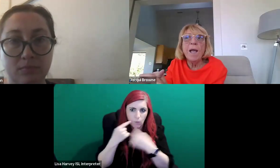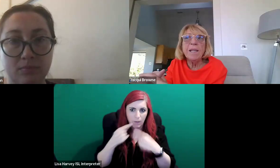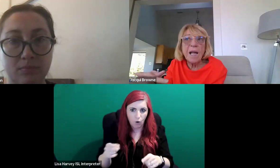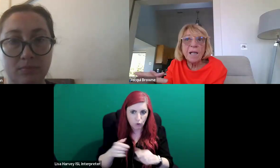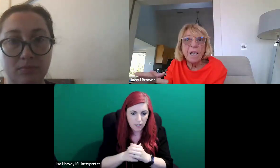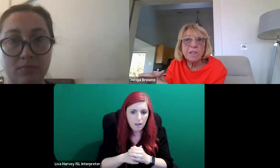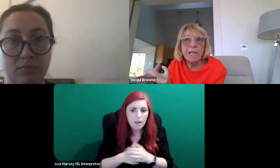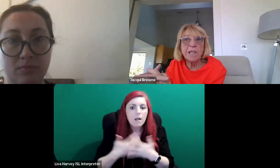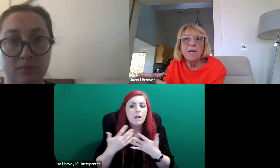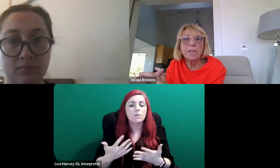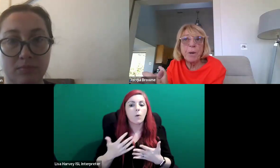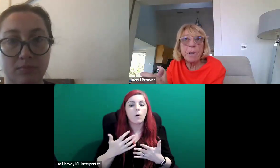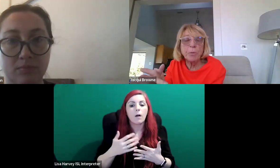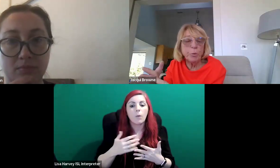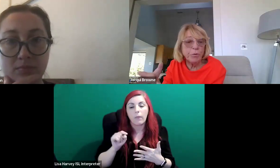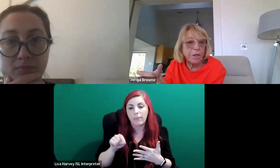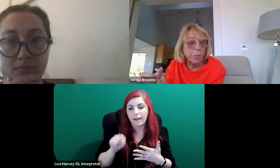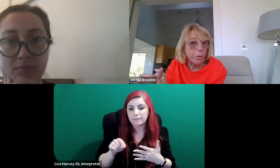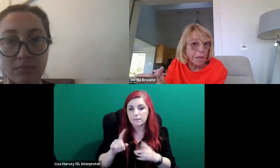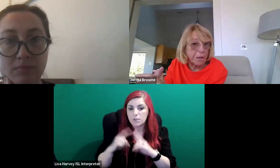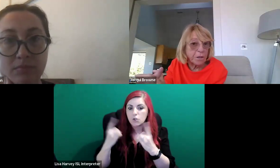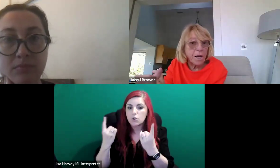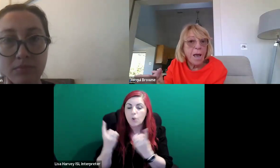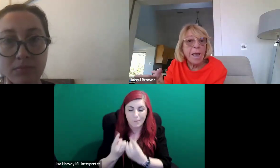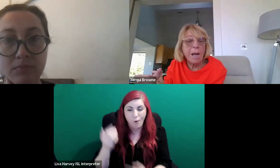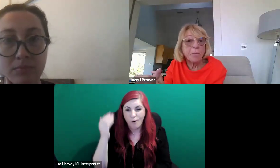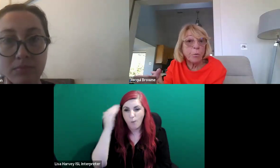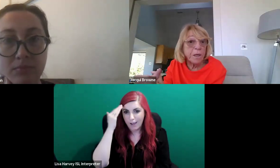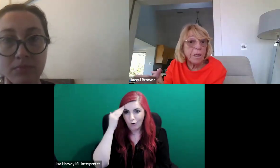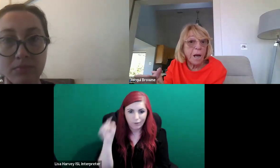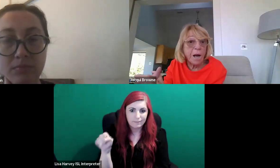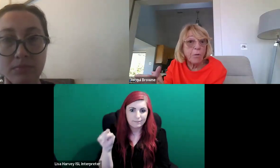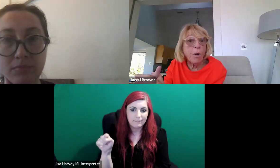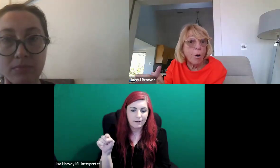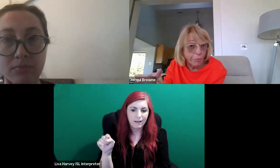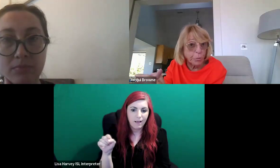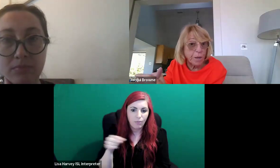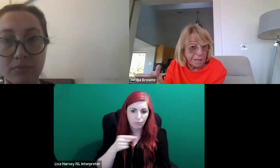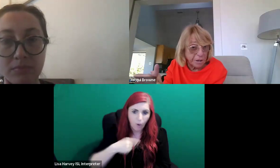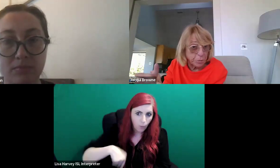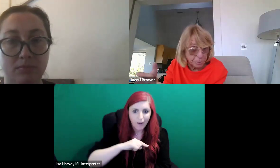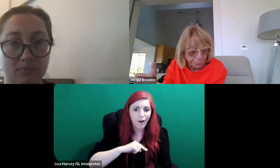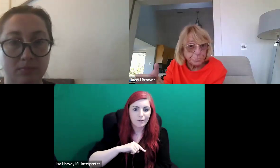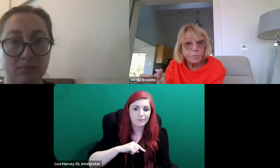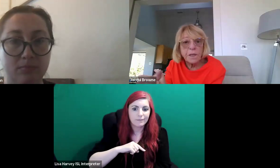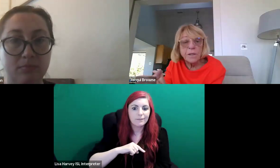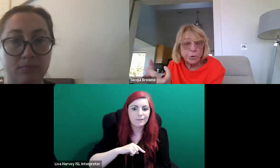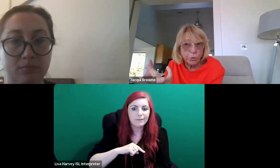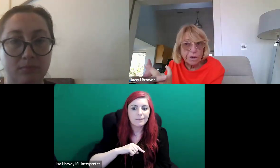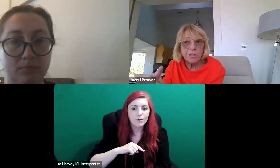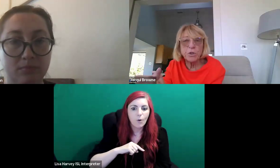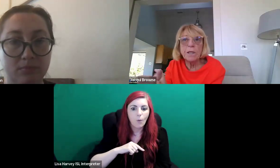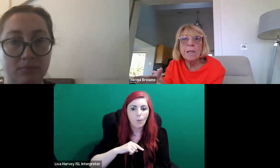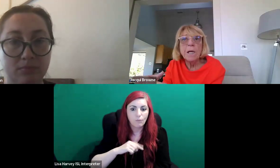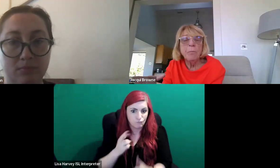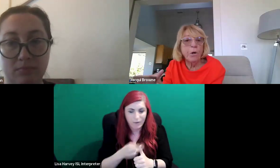So in that context, the department will be very well aware that we are up for engagement, not